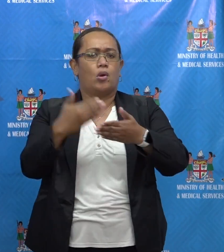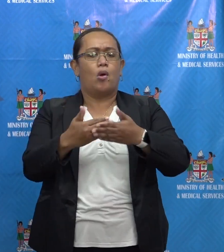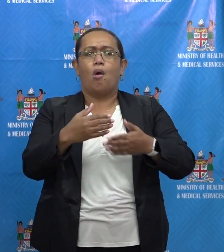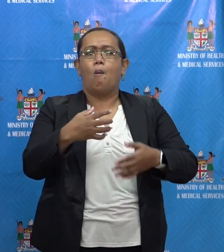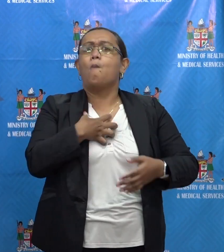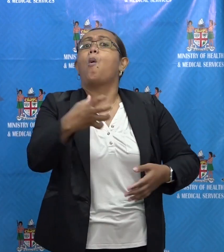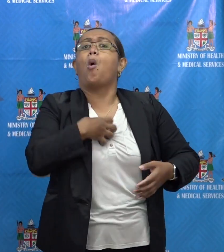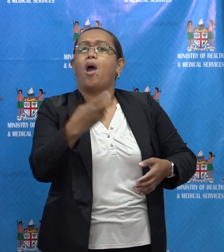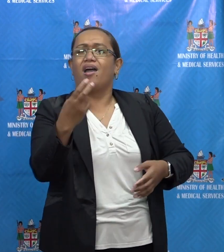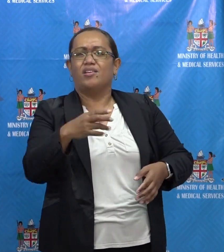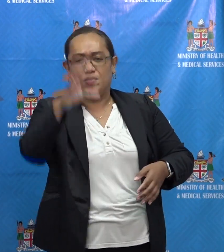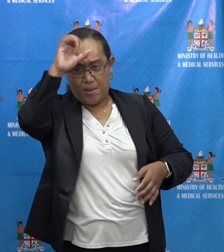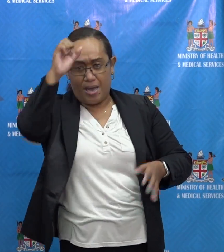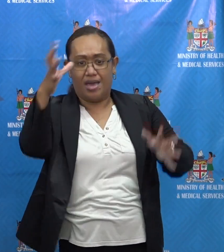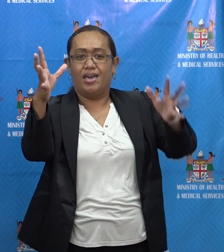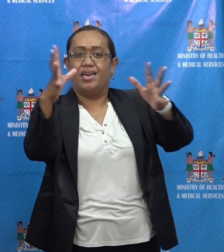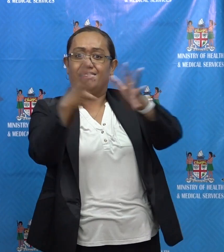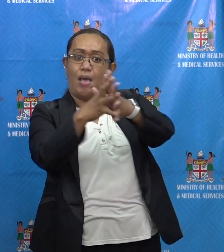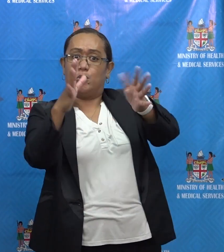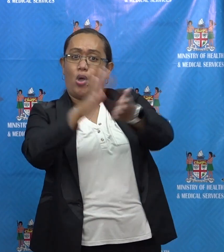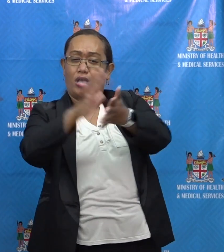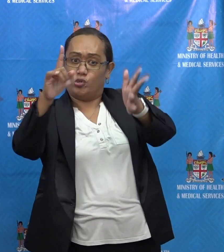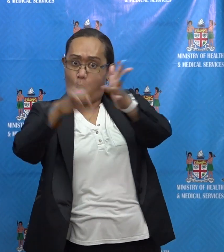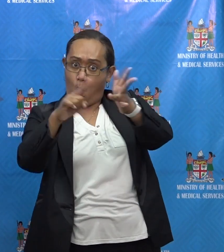requirement. We